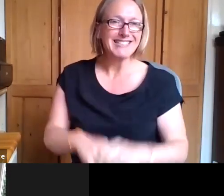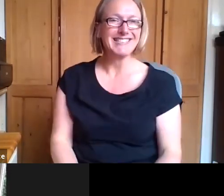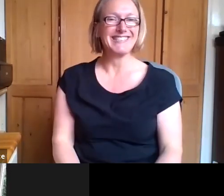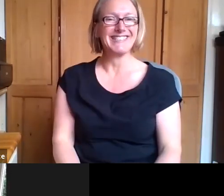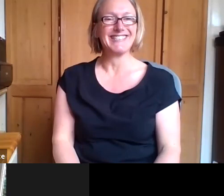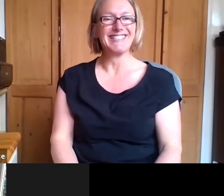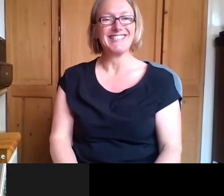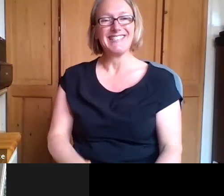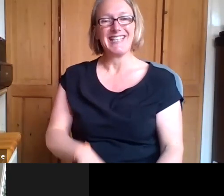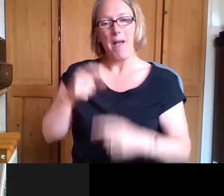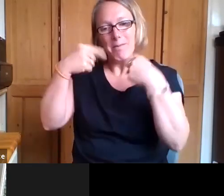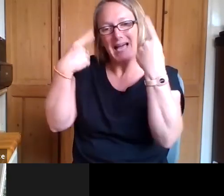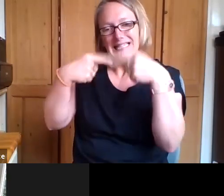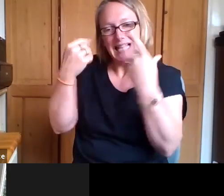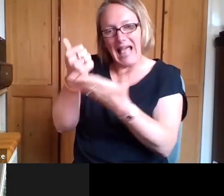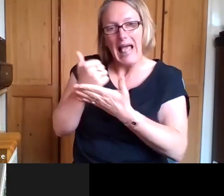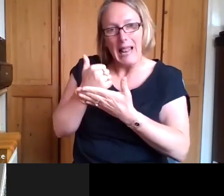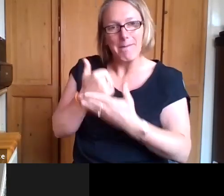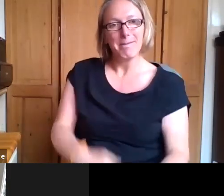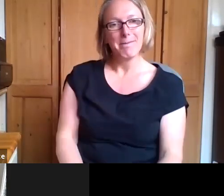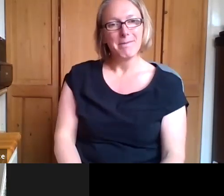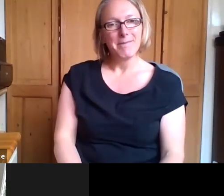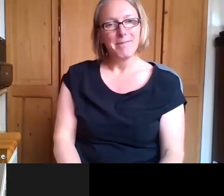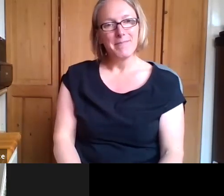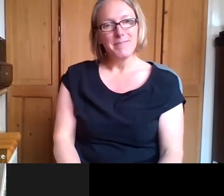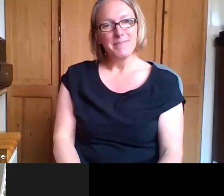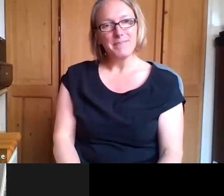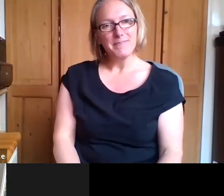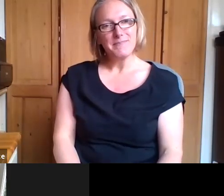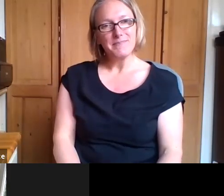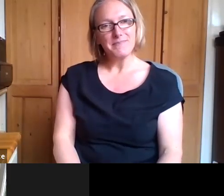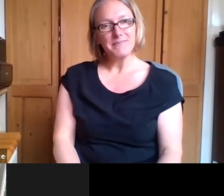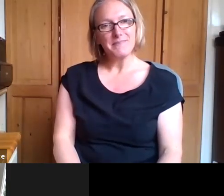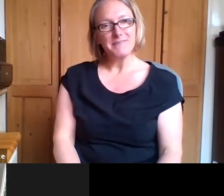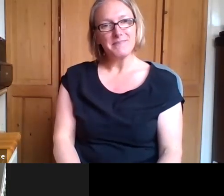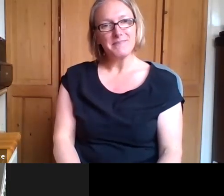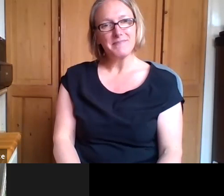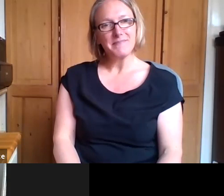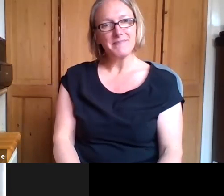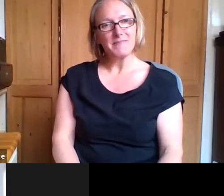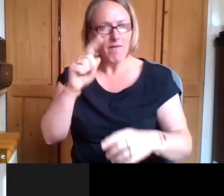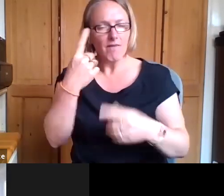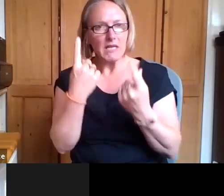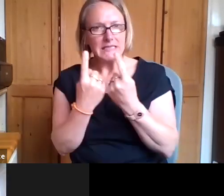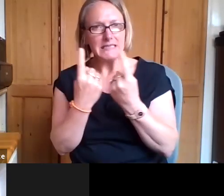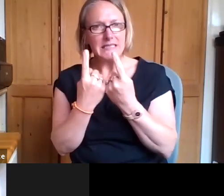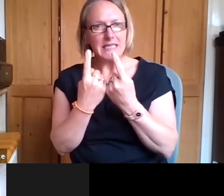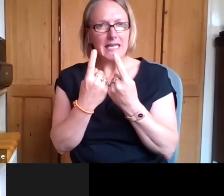To help us to show you what to do. So the first thing you have to do, obviously, with the